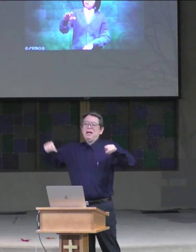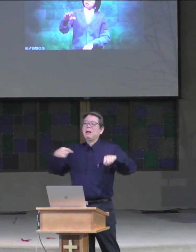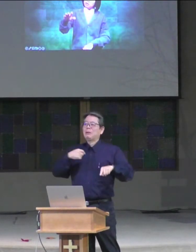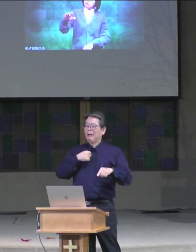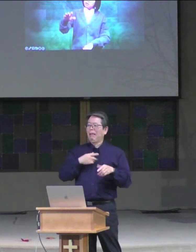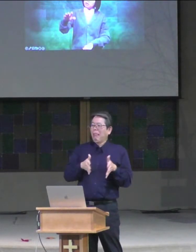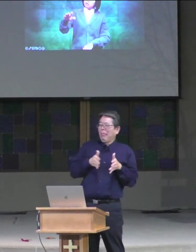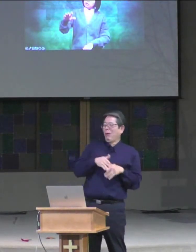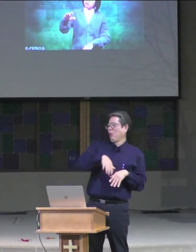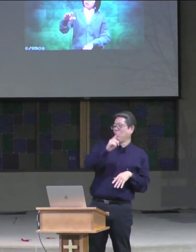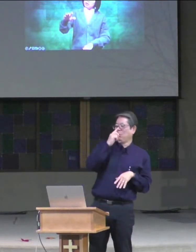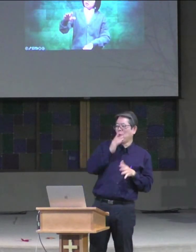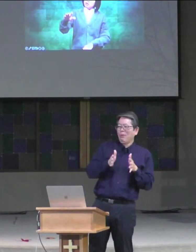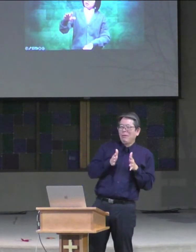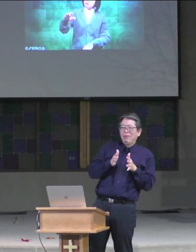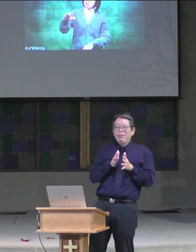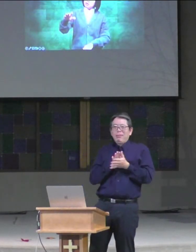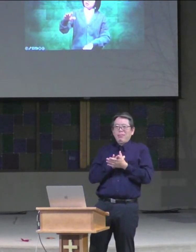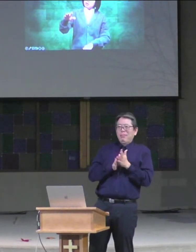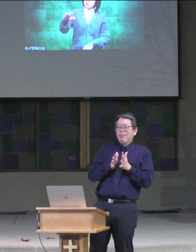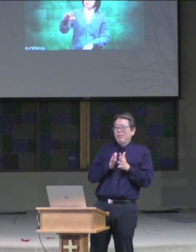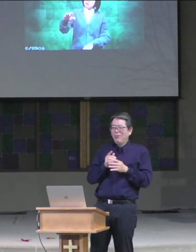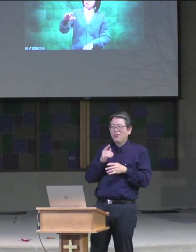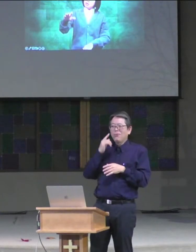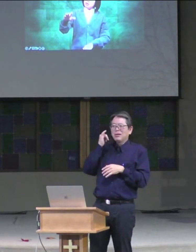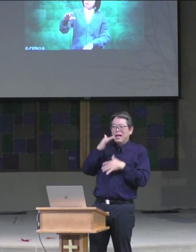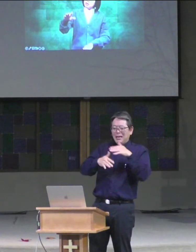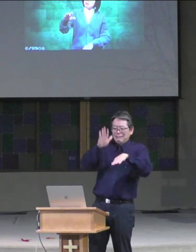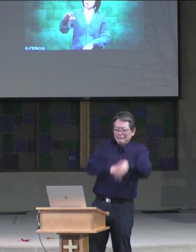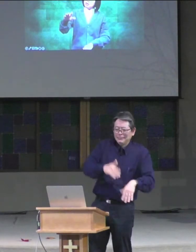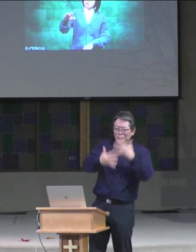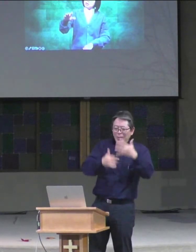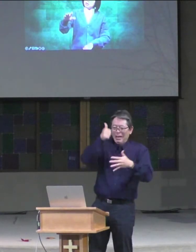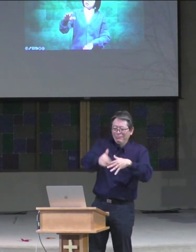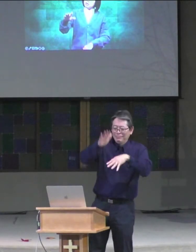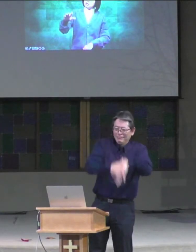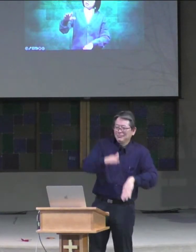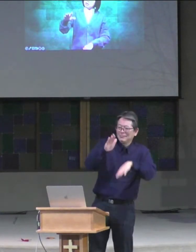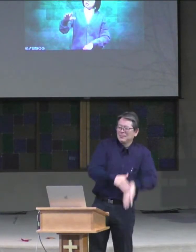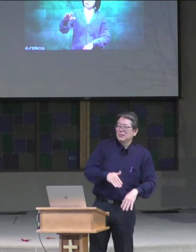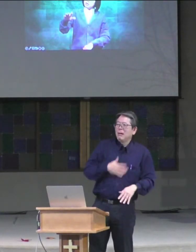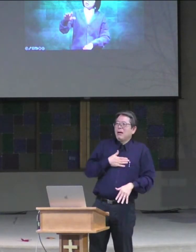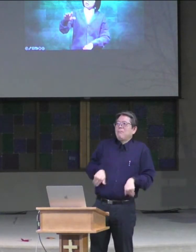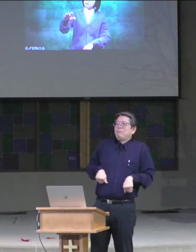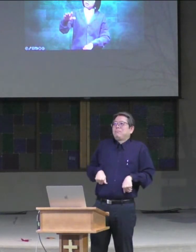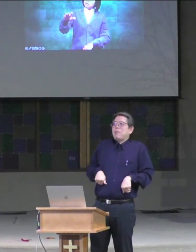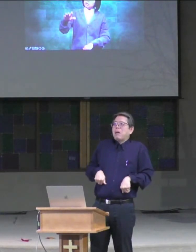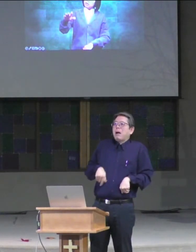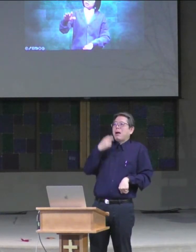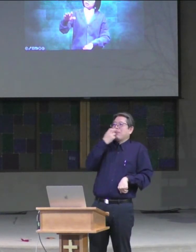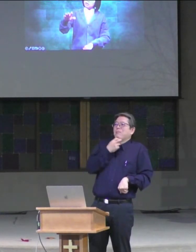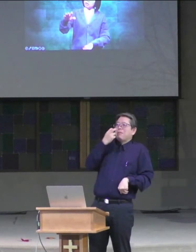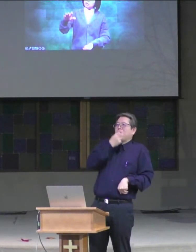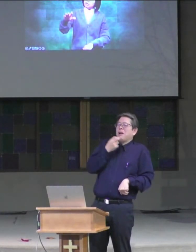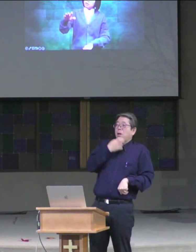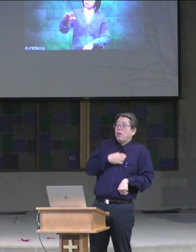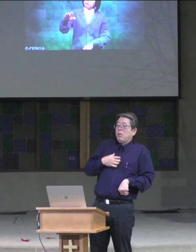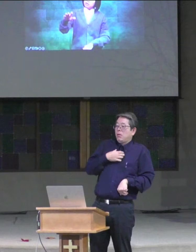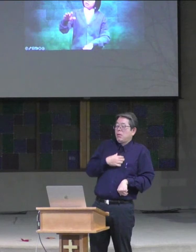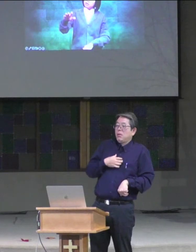like really bold, but for me, that was not me. Like they used to slap our hands in school and say, you need